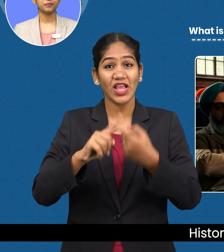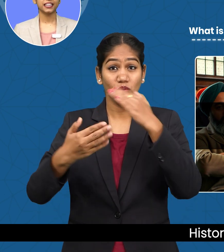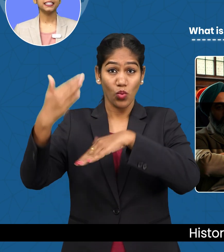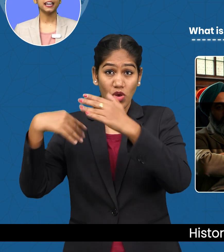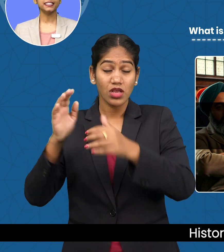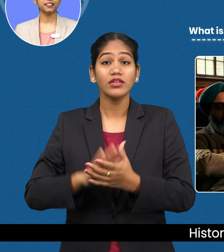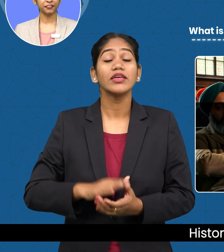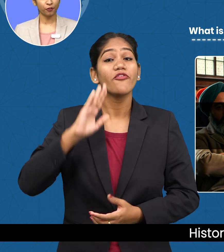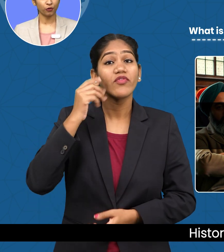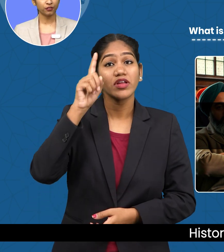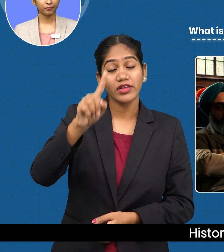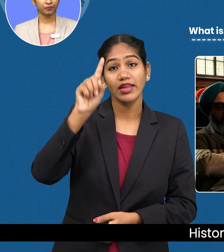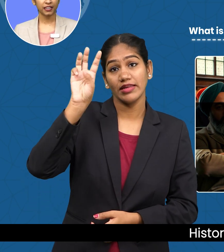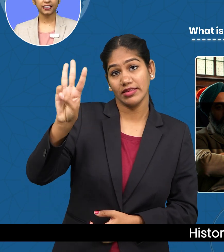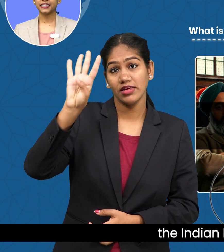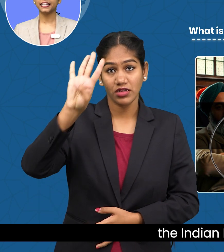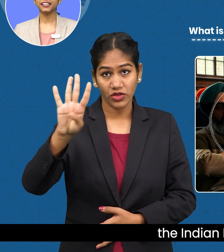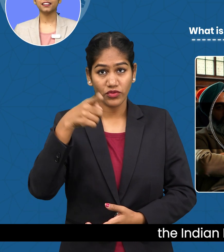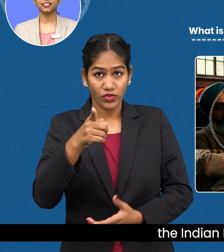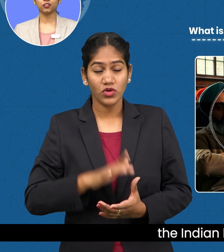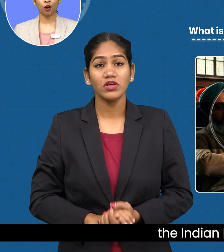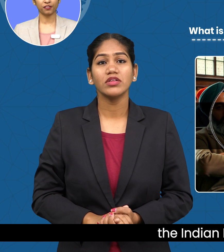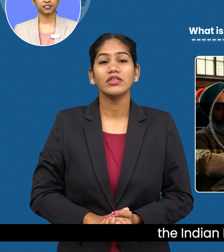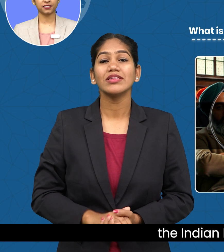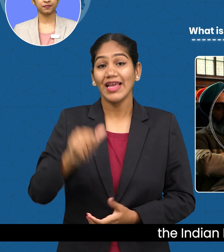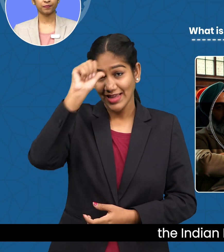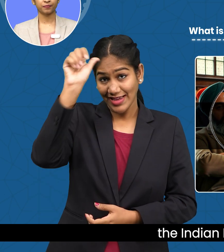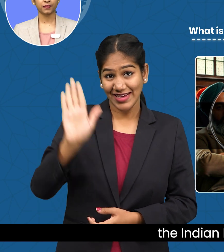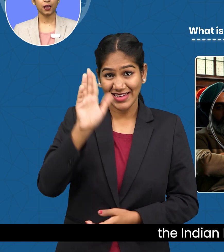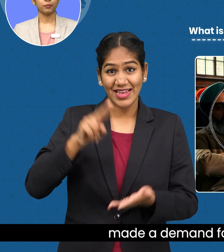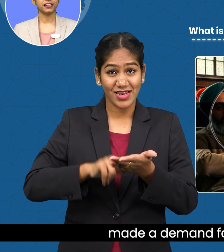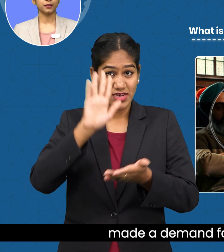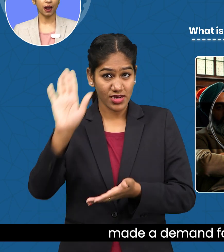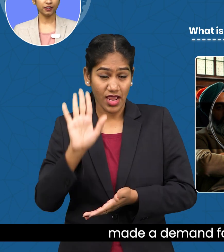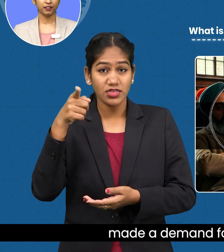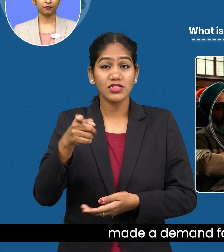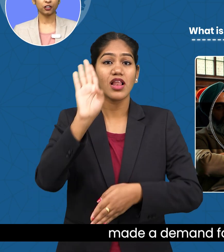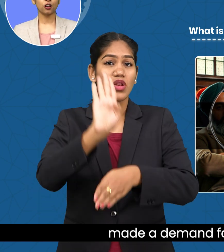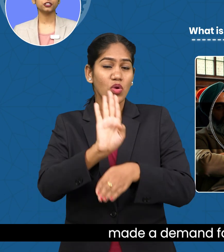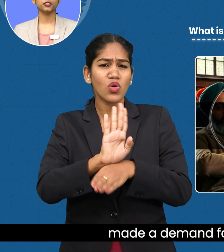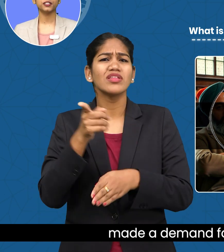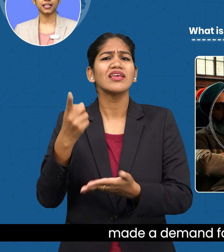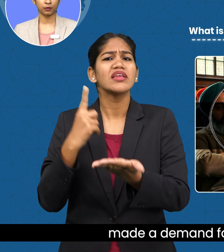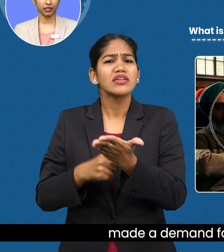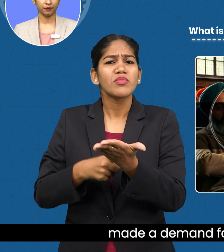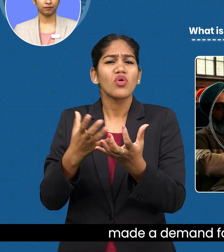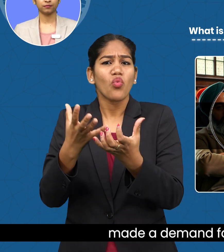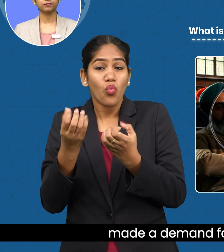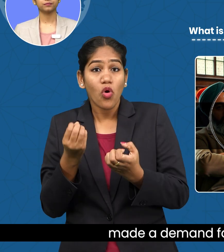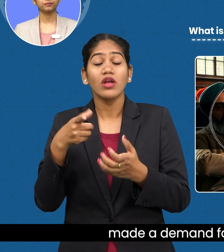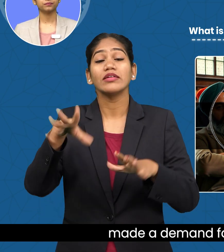Historically, in 1934, the Indian National Congress made a demand for a Constituent